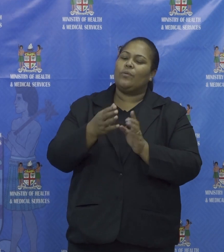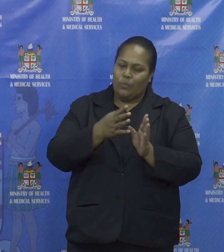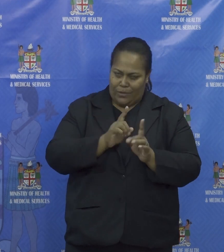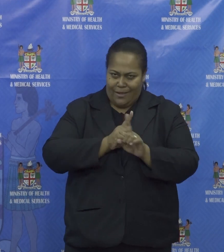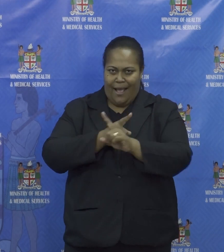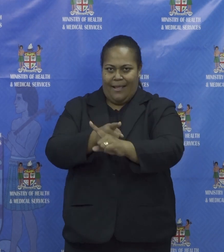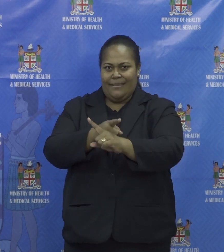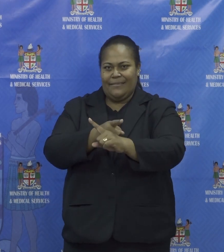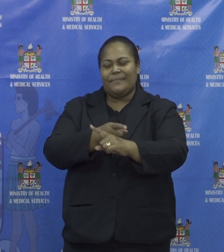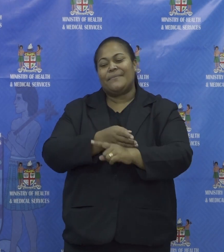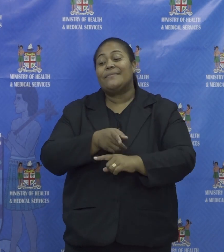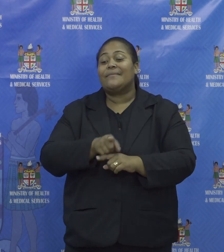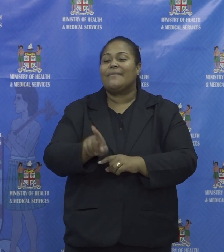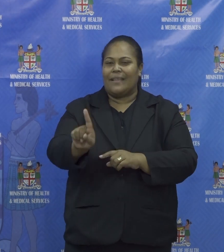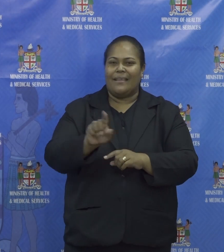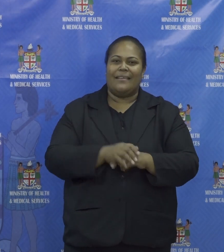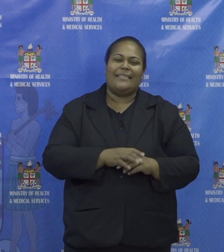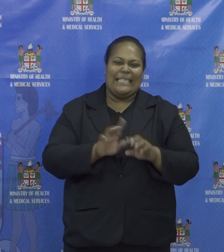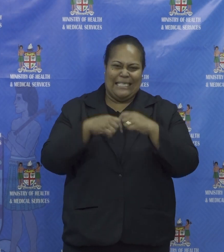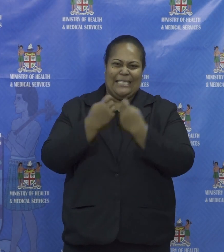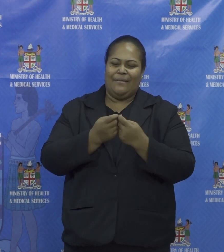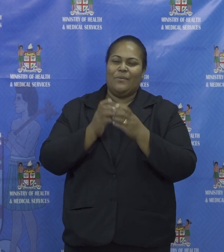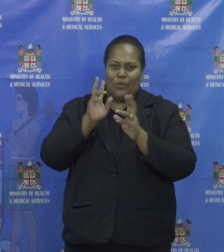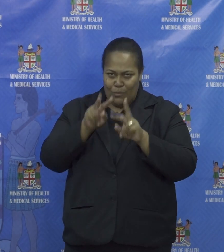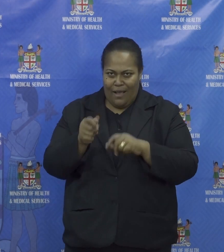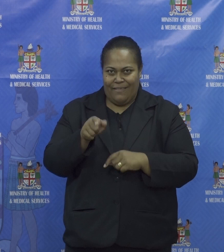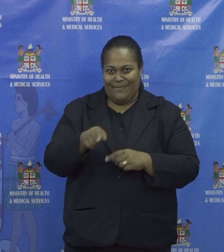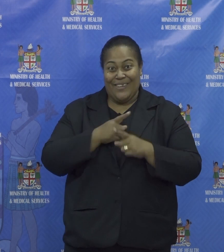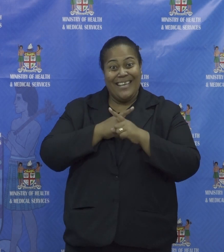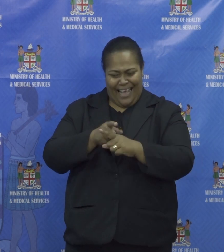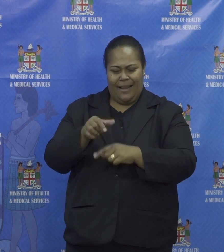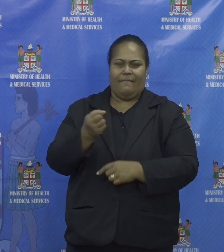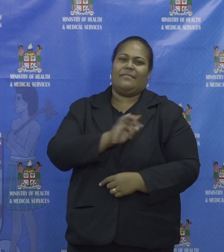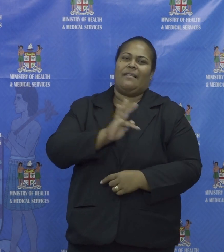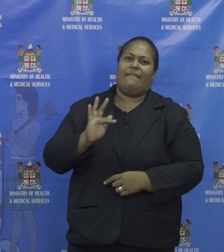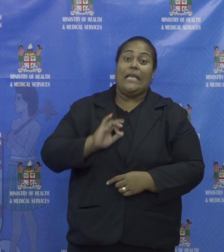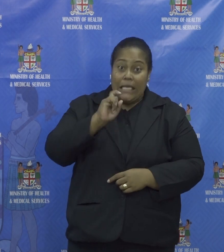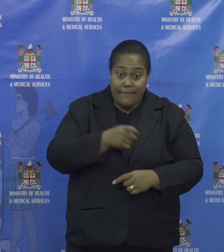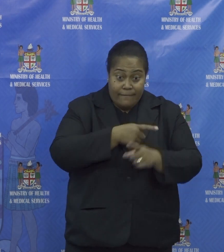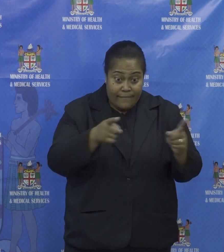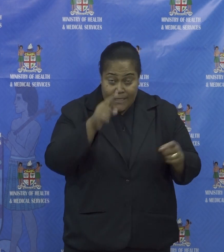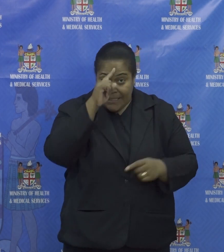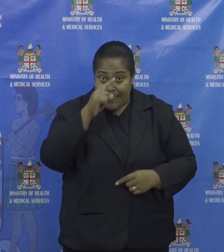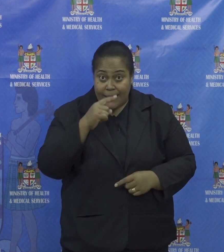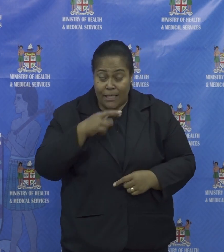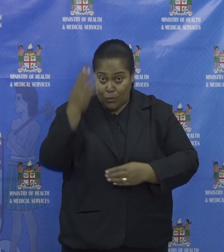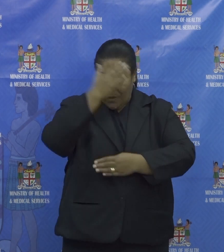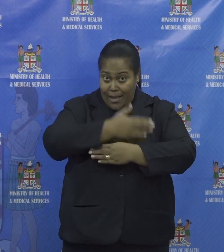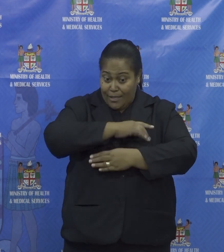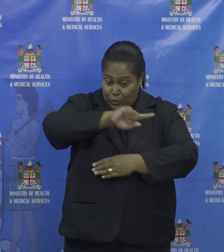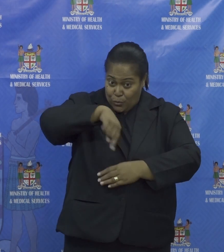will safely attend to you tonight. If you are sick tonight and needs to come to the